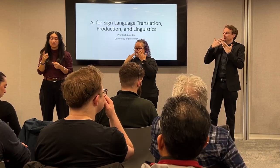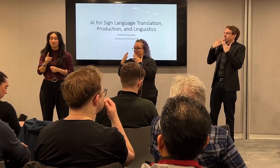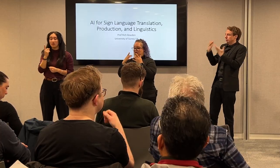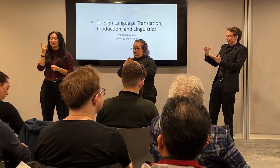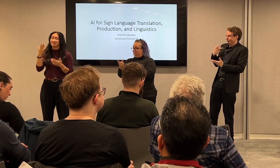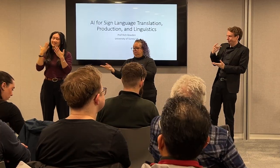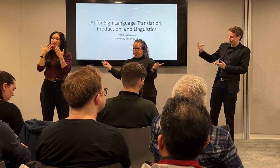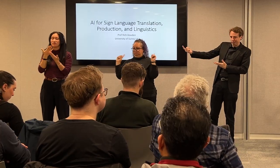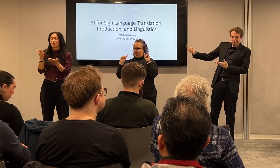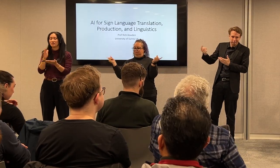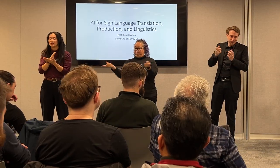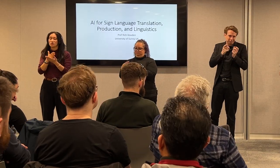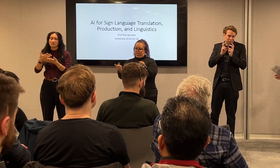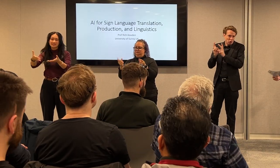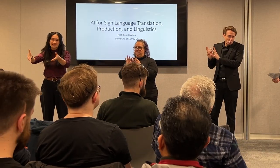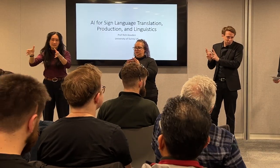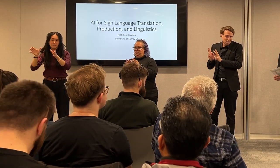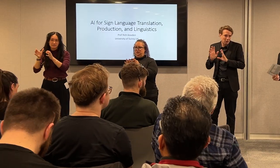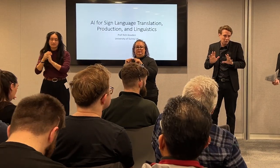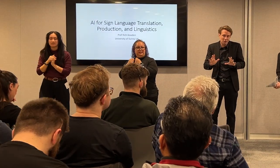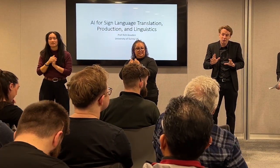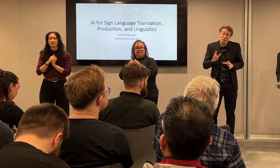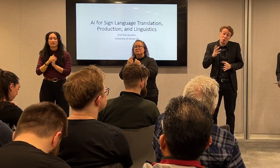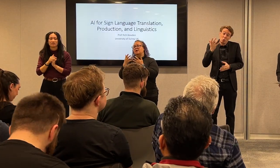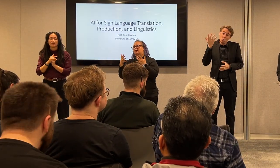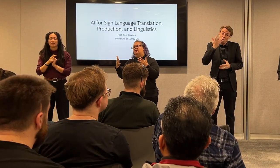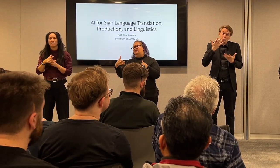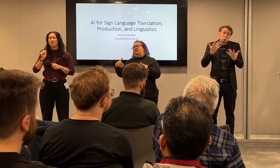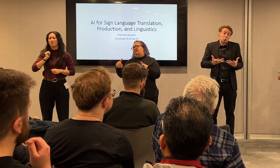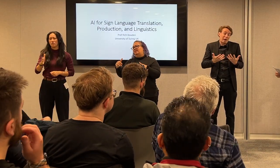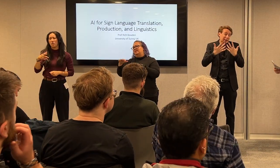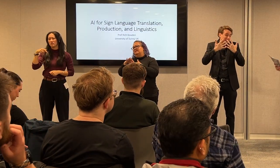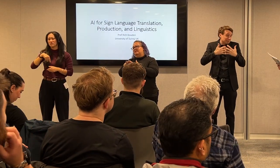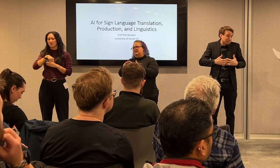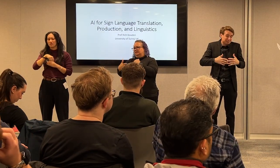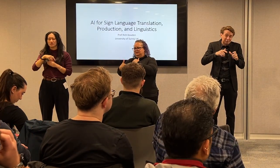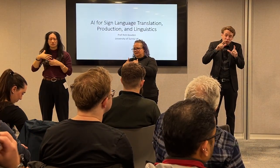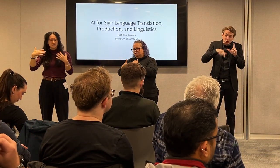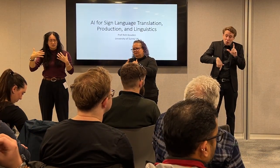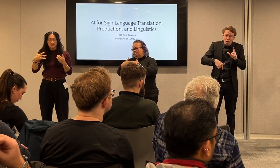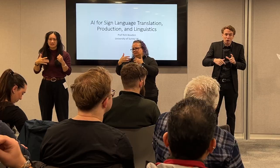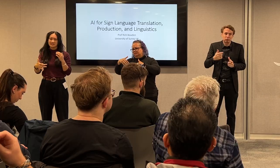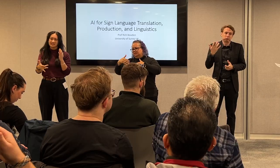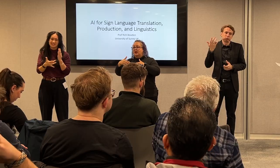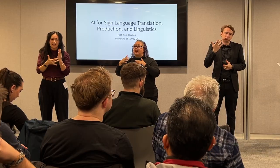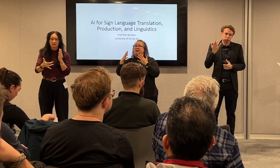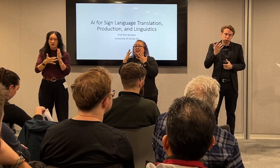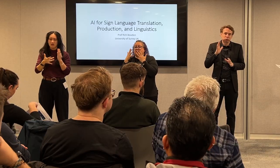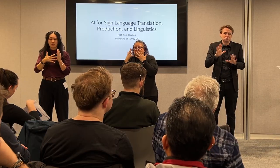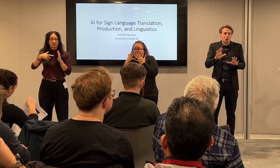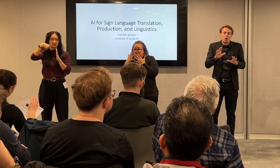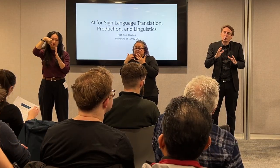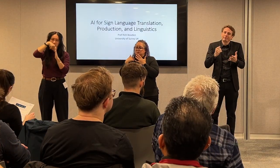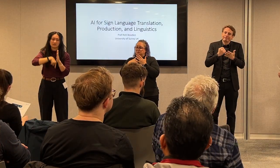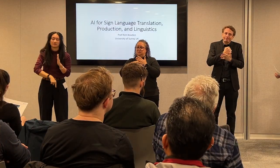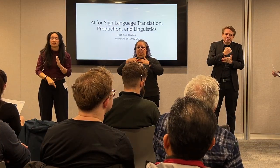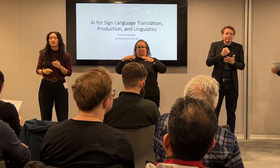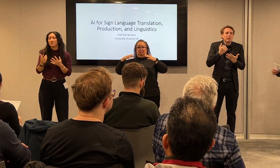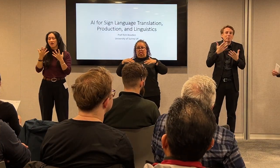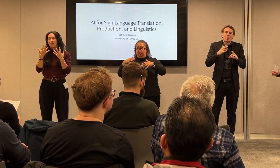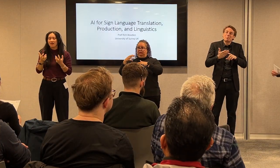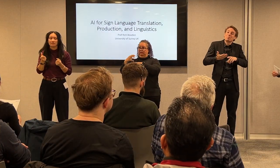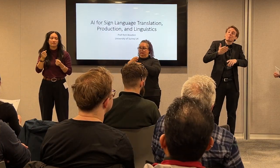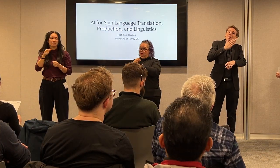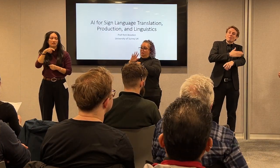team. Obviously, a lot of this content is very technical, and unfortunately, we didn't have all the materials available